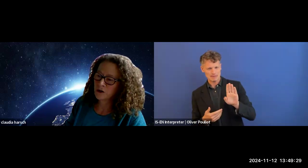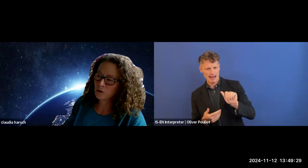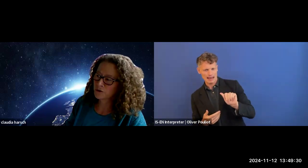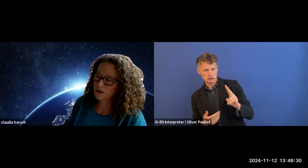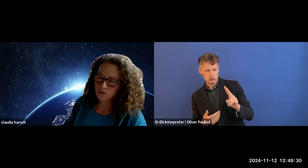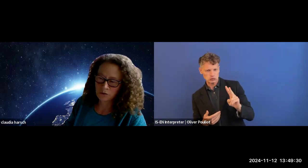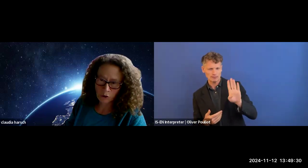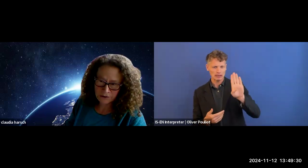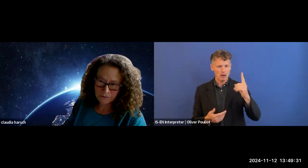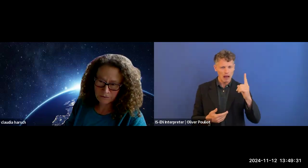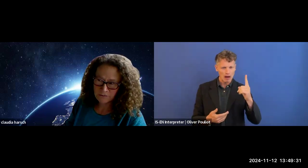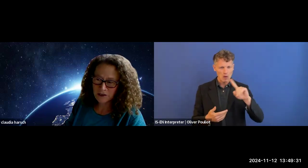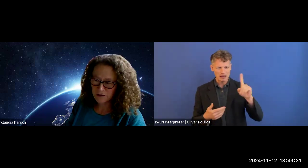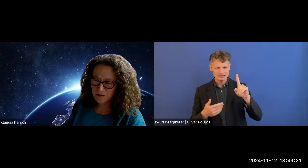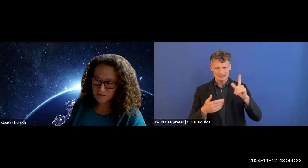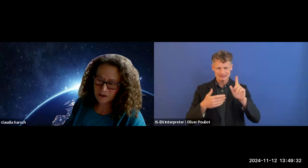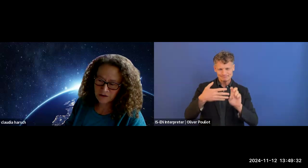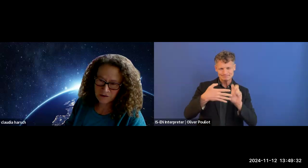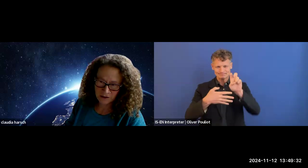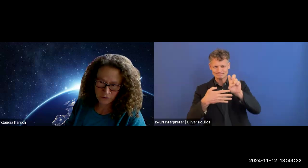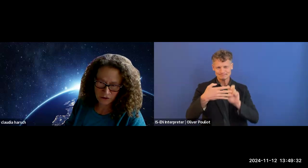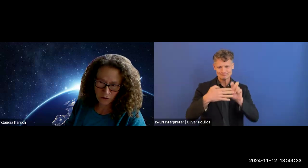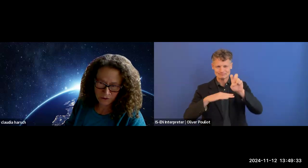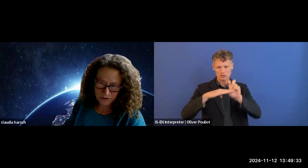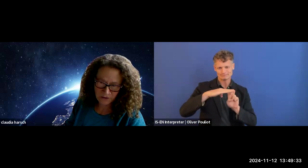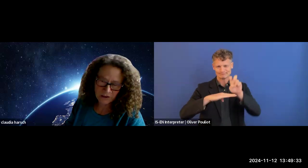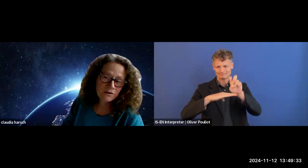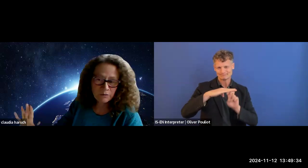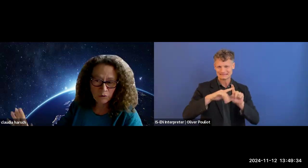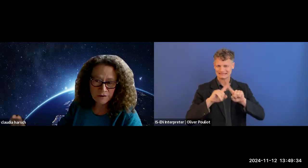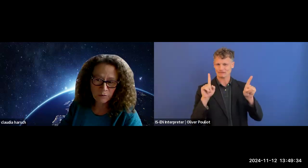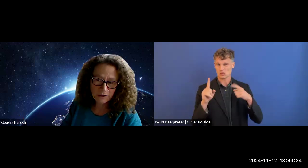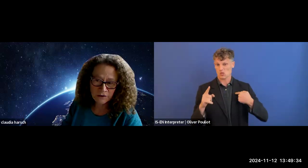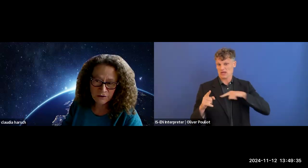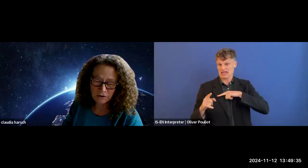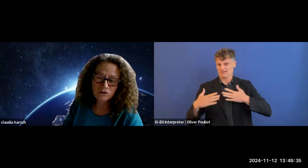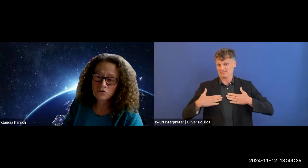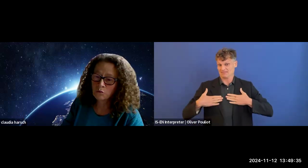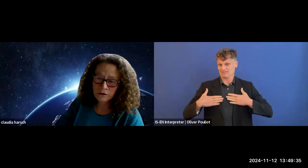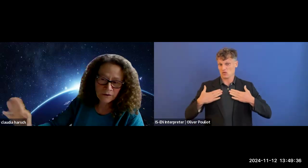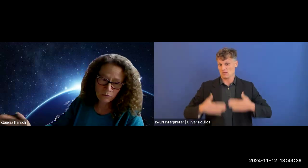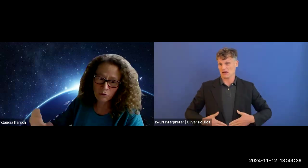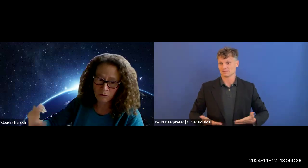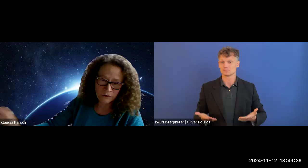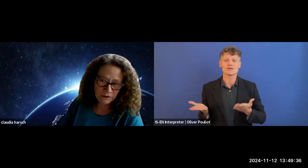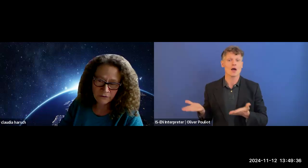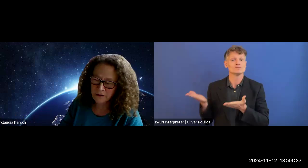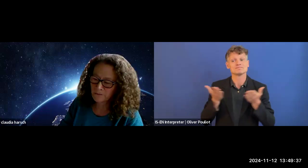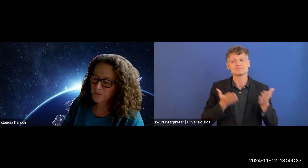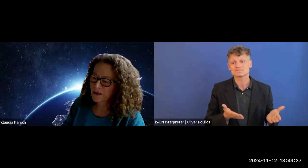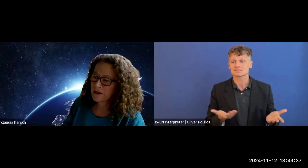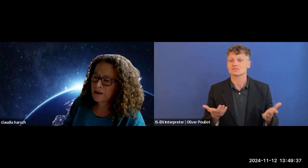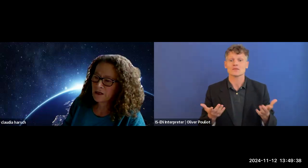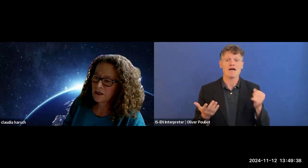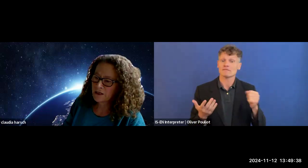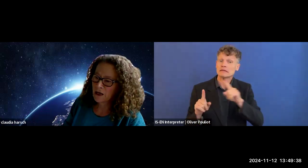So we've now looked into the what: tests, rating scales, or scores. That's 3 possibilities. You can do one of them or all 3 of